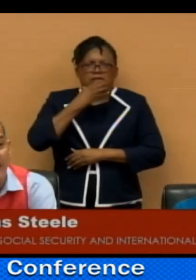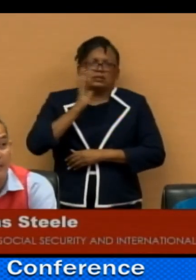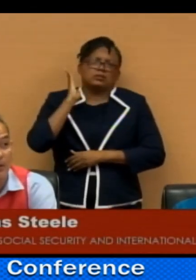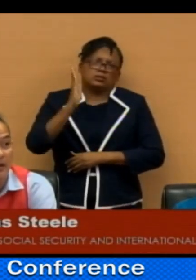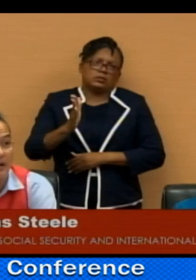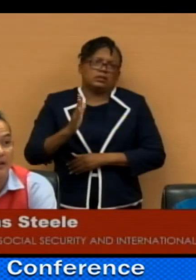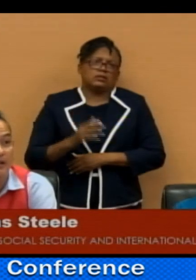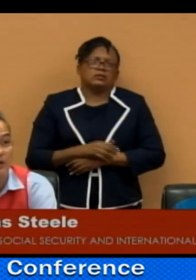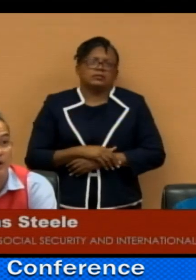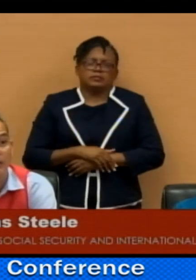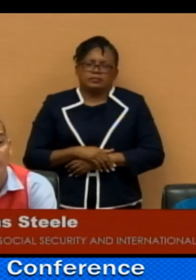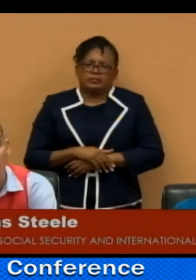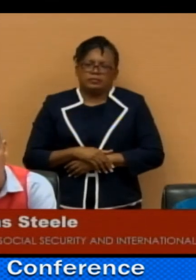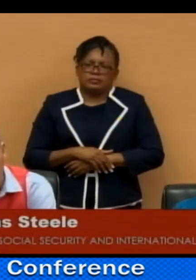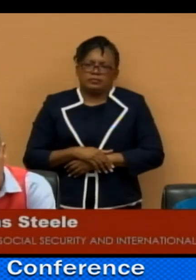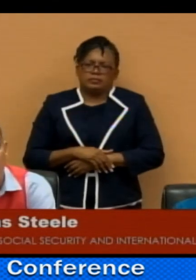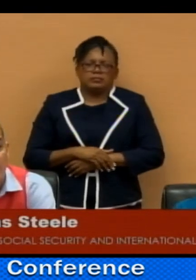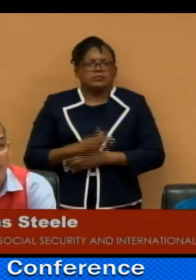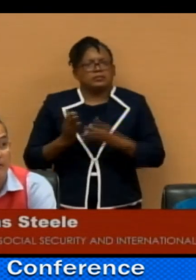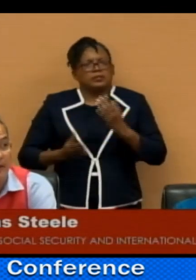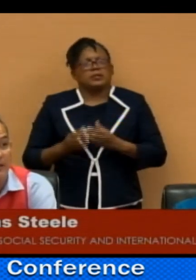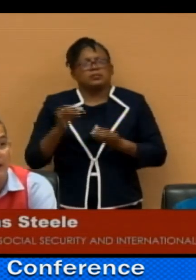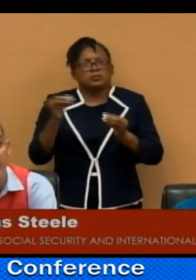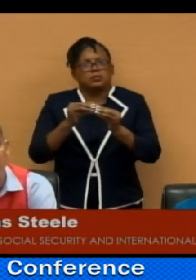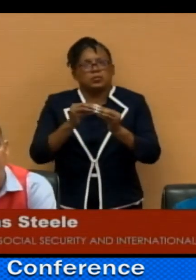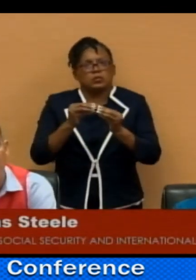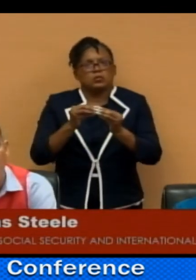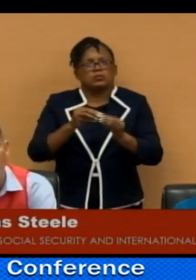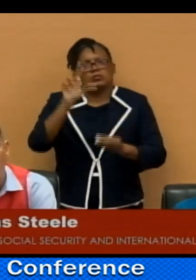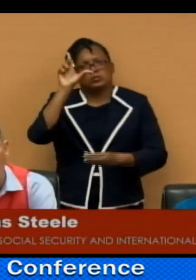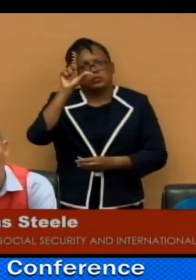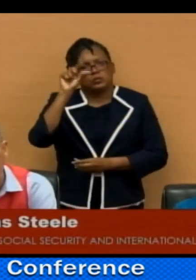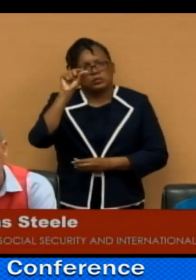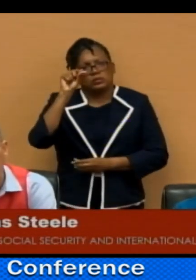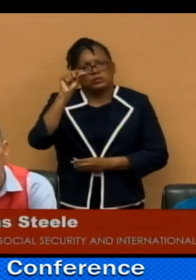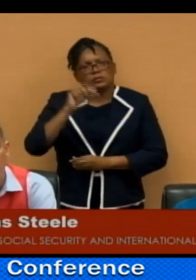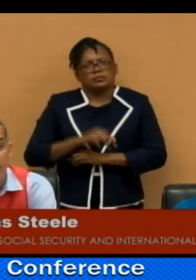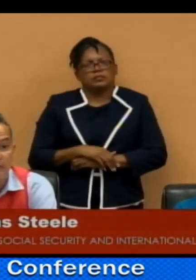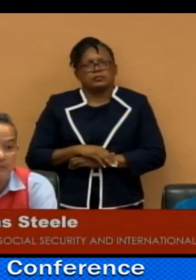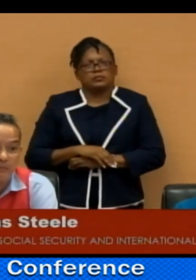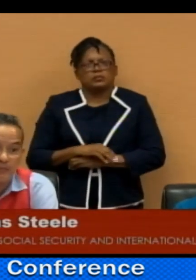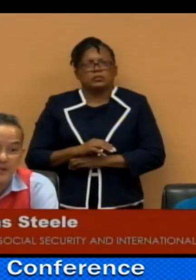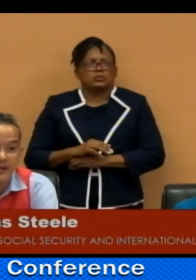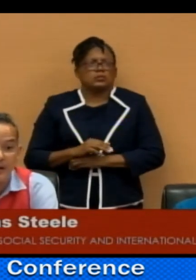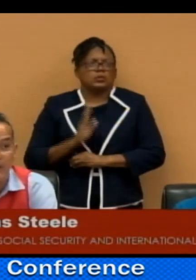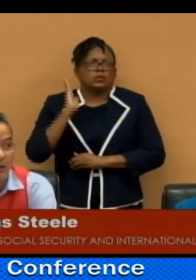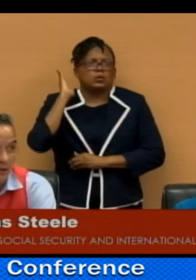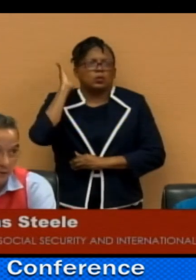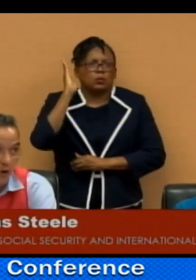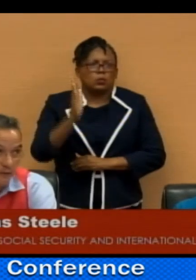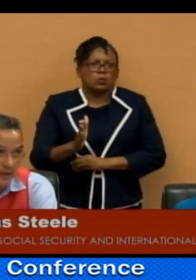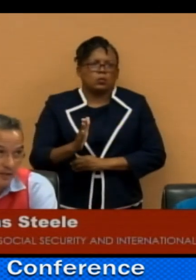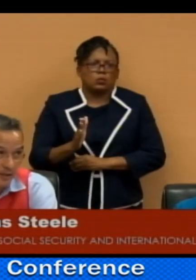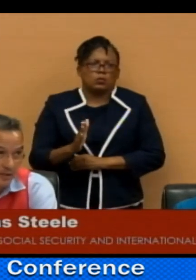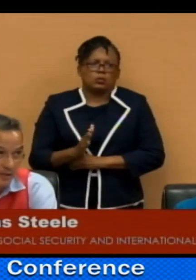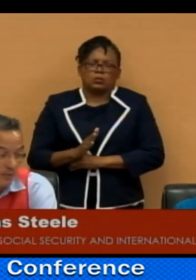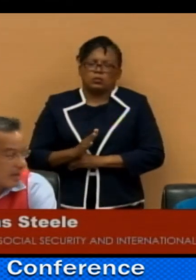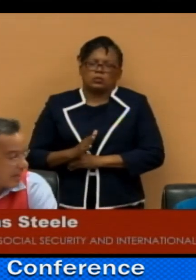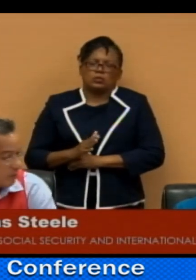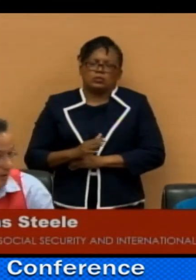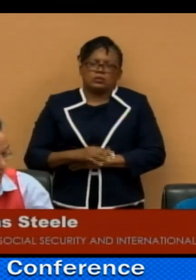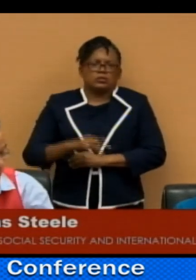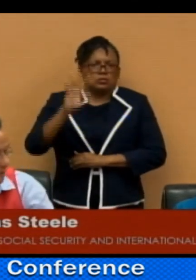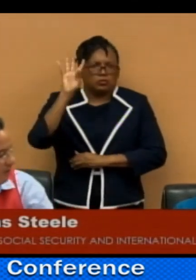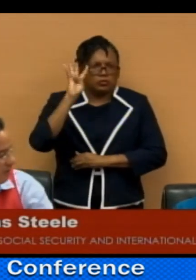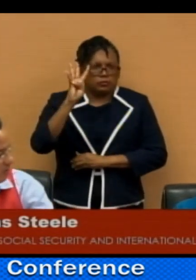bring that up to an additional 20 ventilators, which would basically, with the 4 ventilators that we